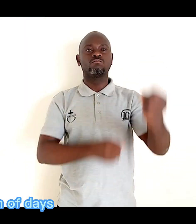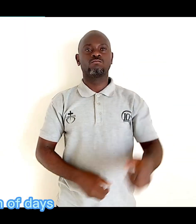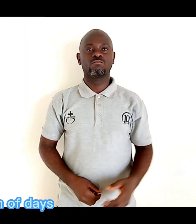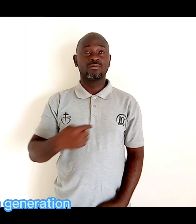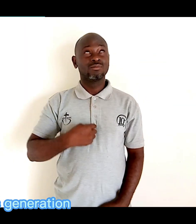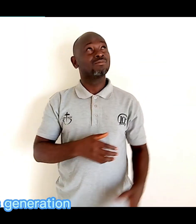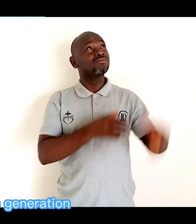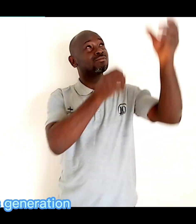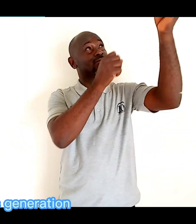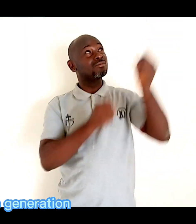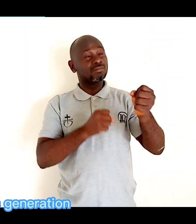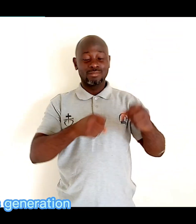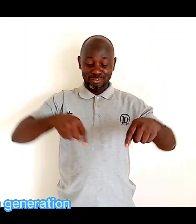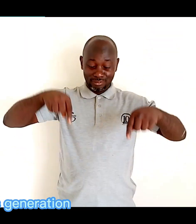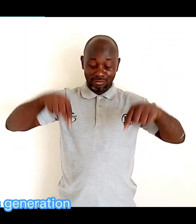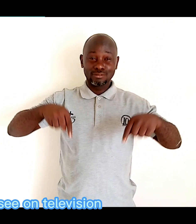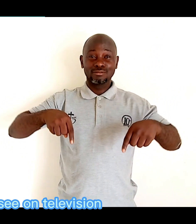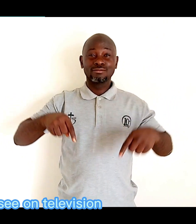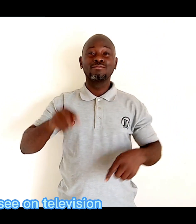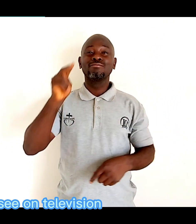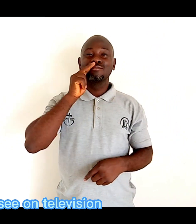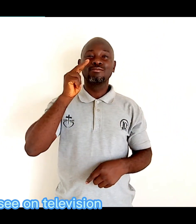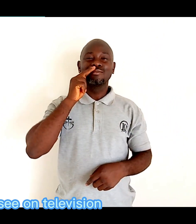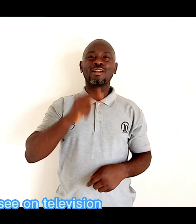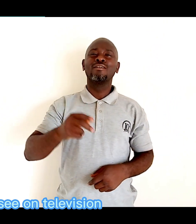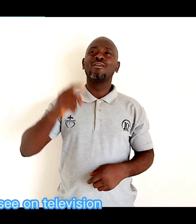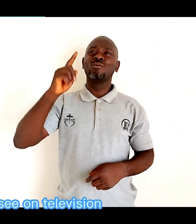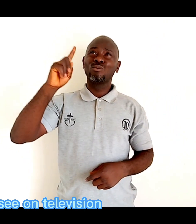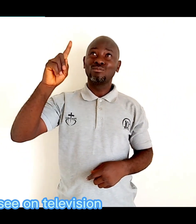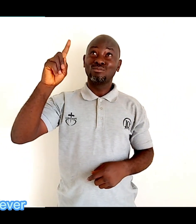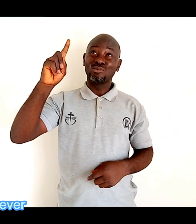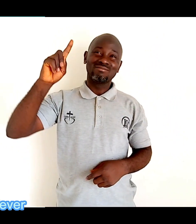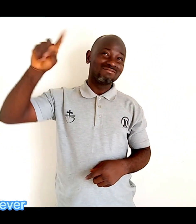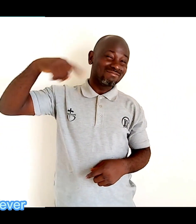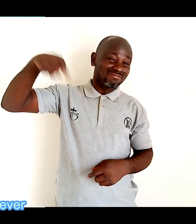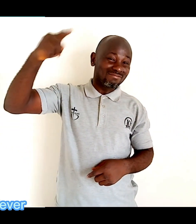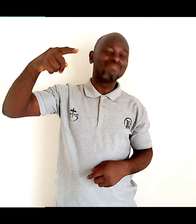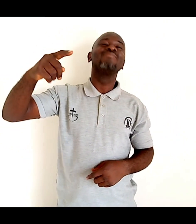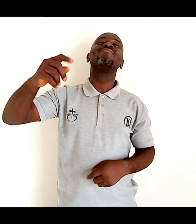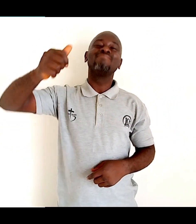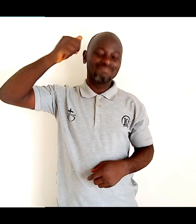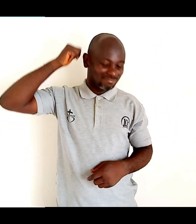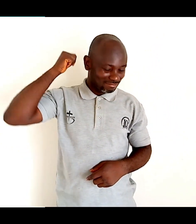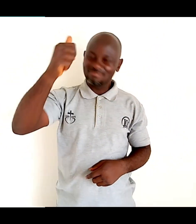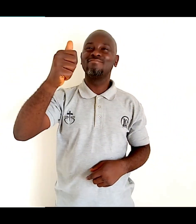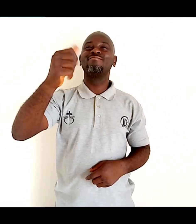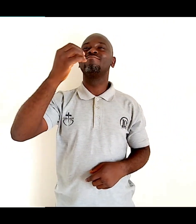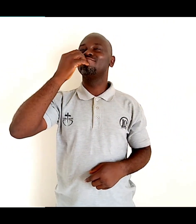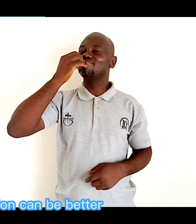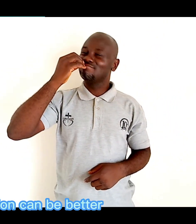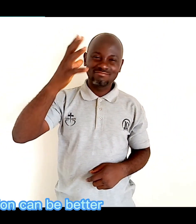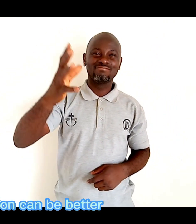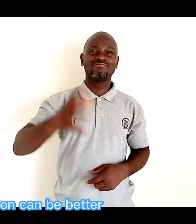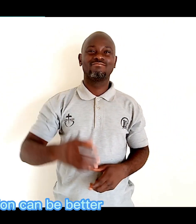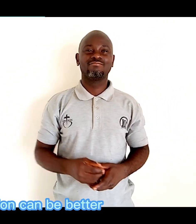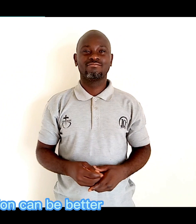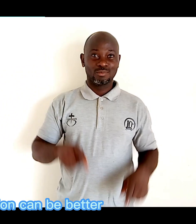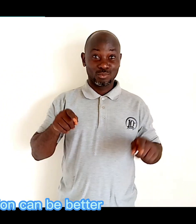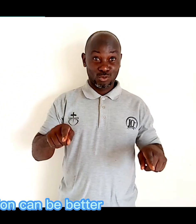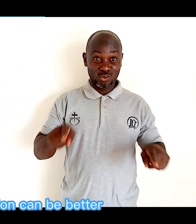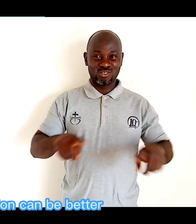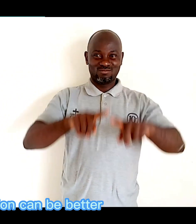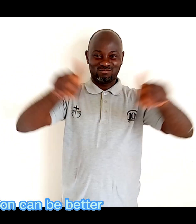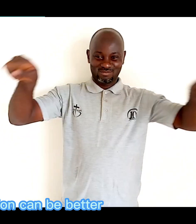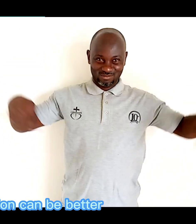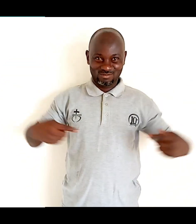length of days. I'm hope for this generation. I'm the celebrity you see on television. I'm a believer. I believe that this